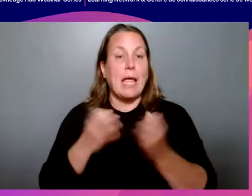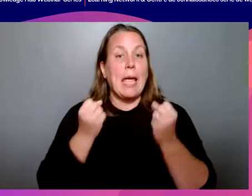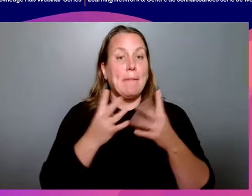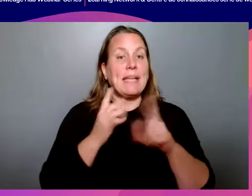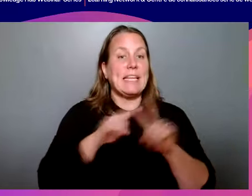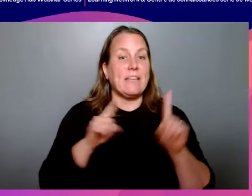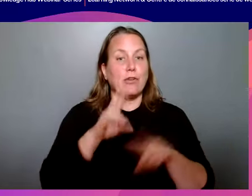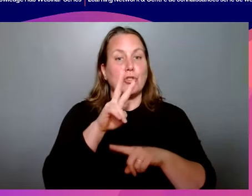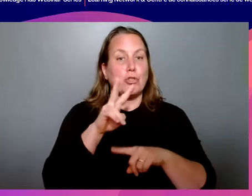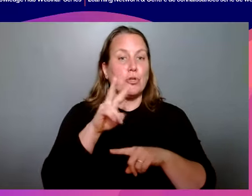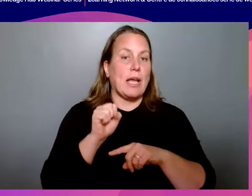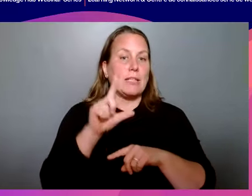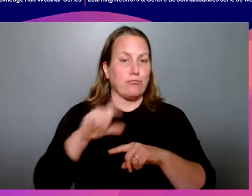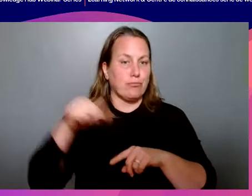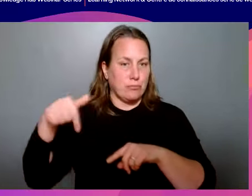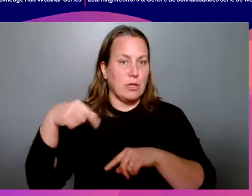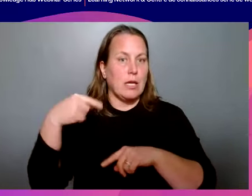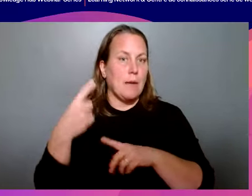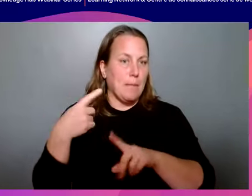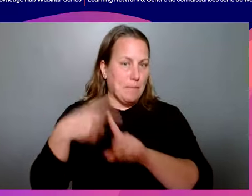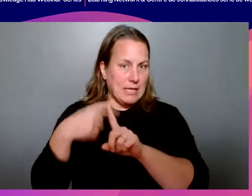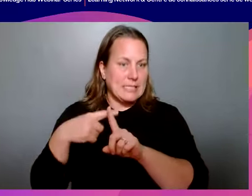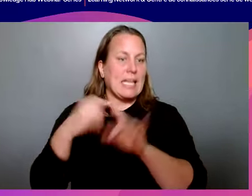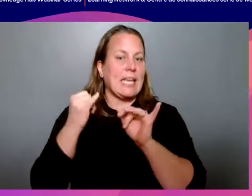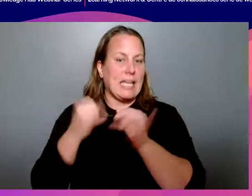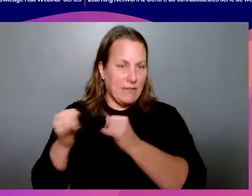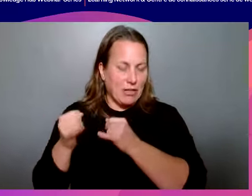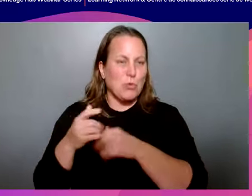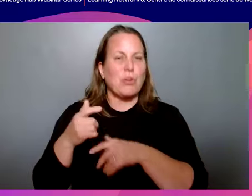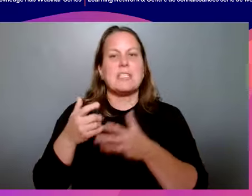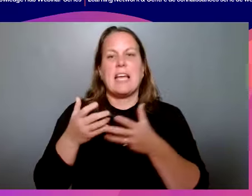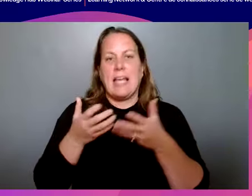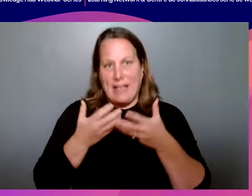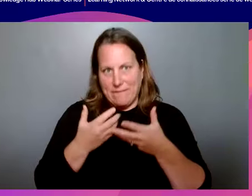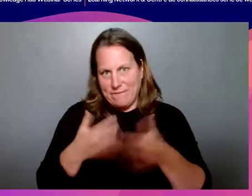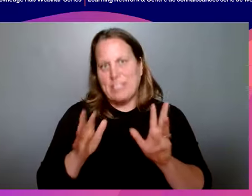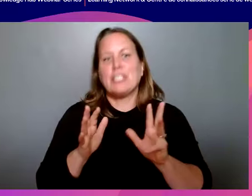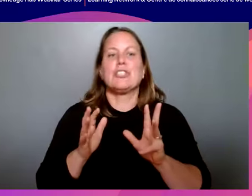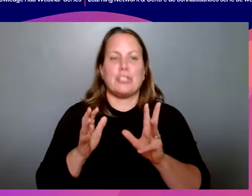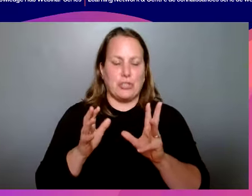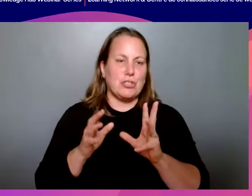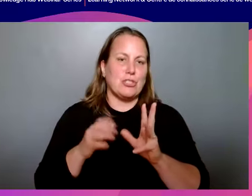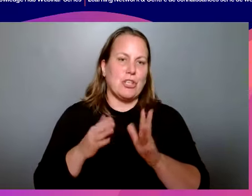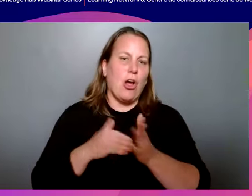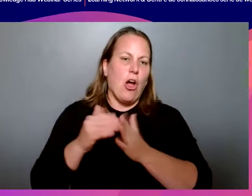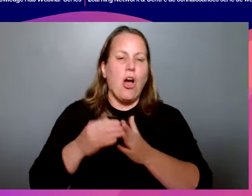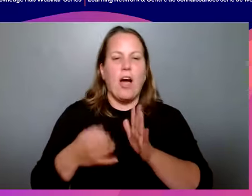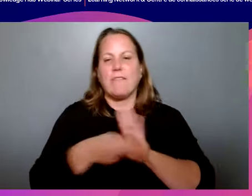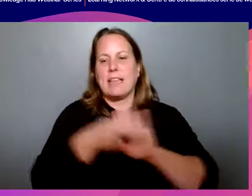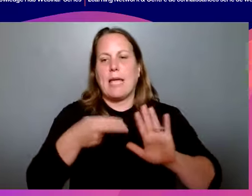2SLGBTQIA plus individuals, I've often been labeled as too political simply for existing as my authentic